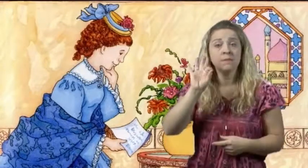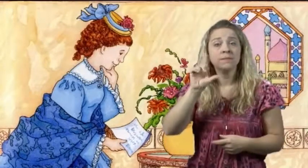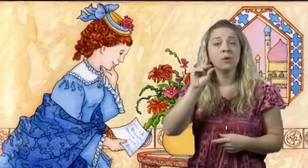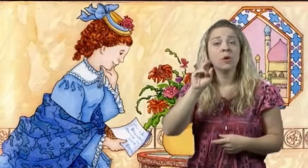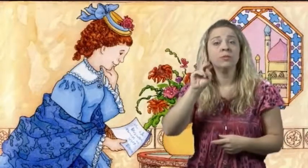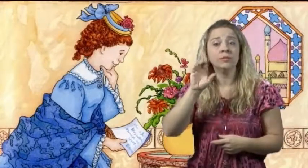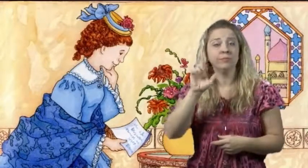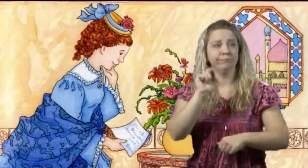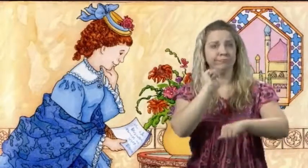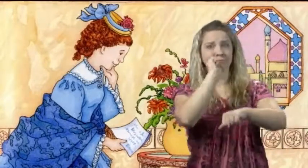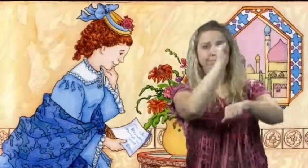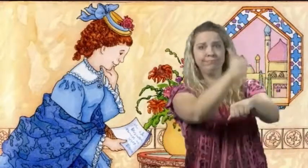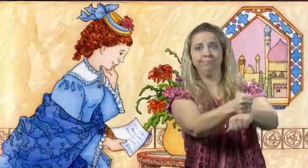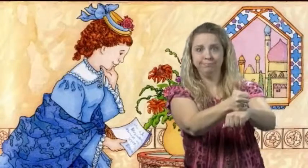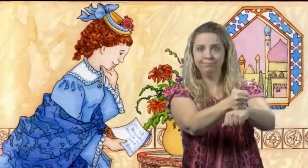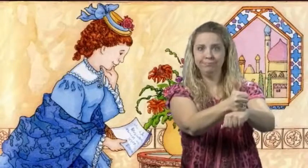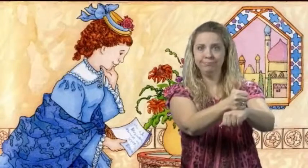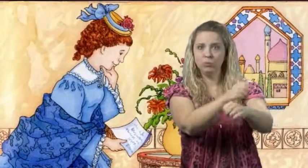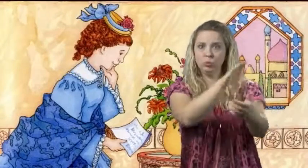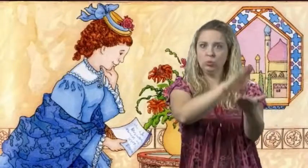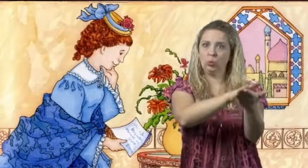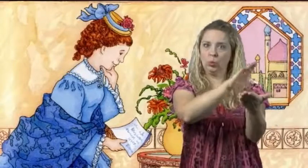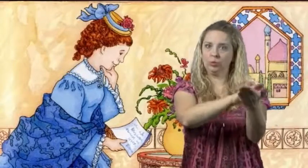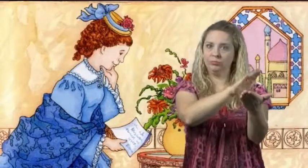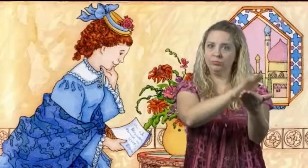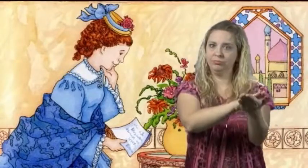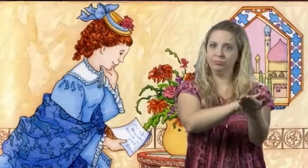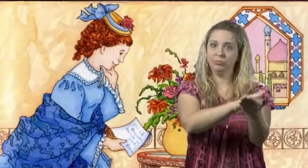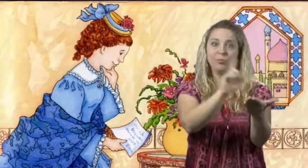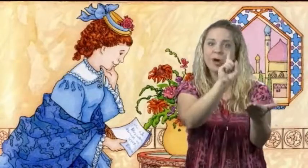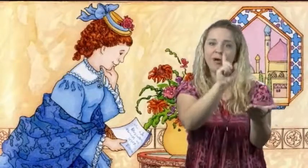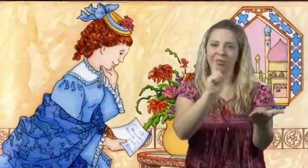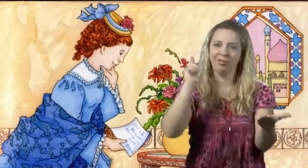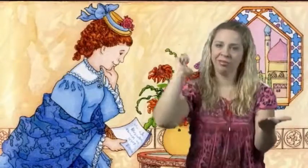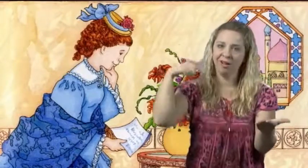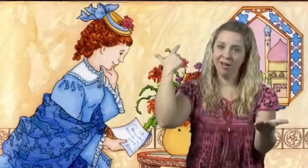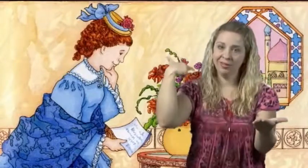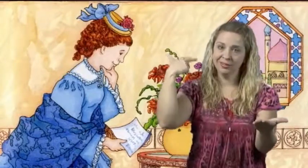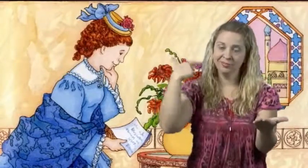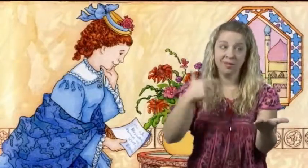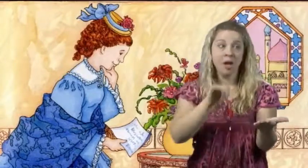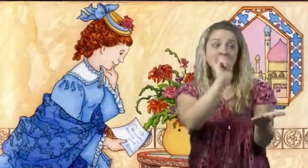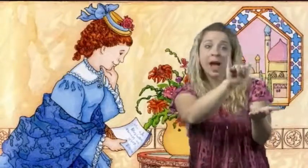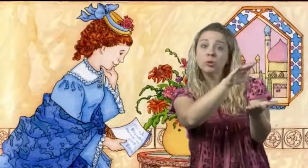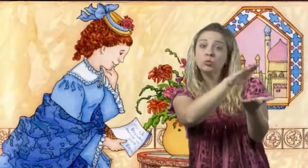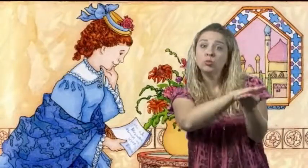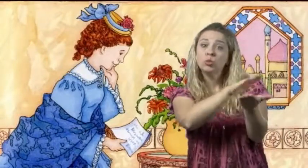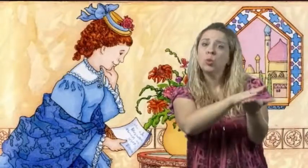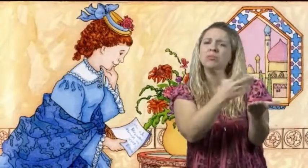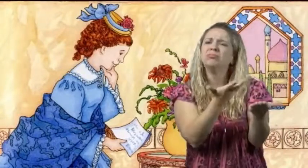In 1860, the Nightingale Training School for Nurses was opened in London.